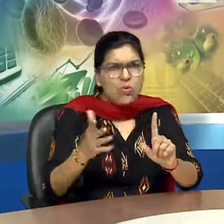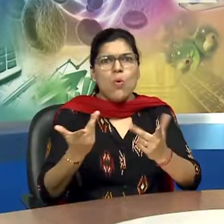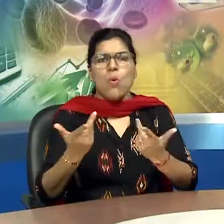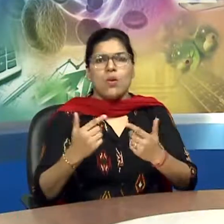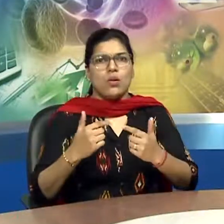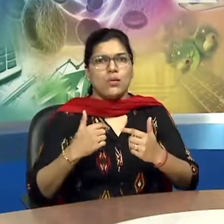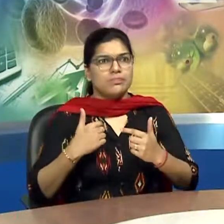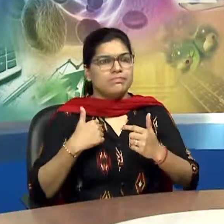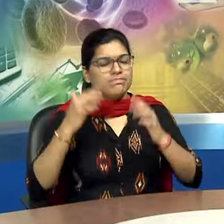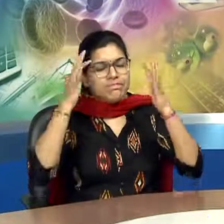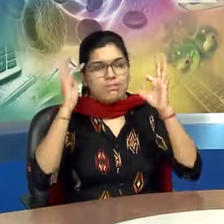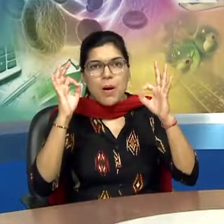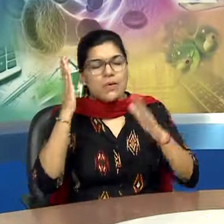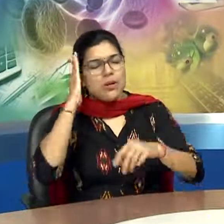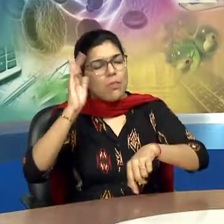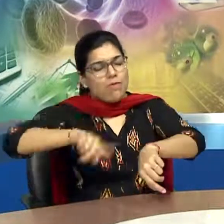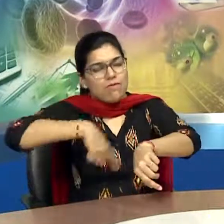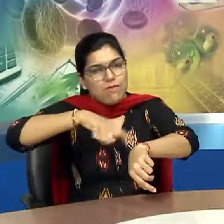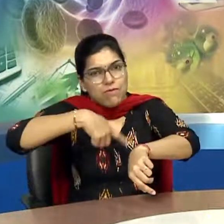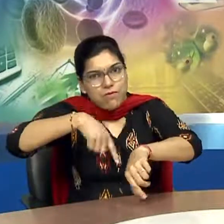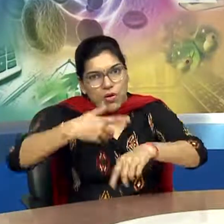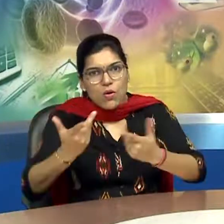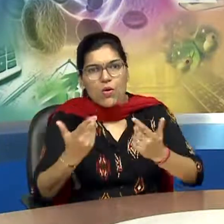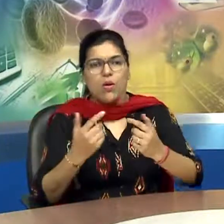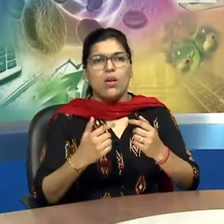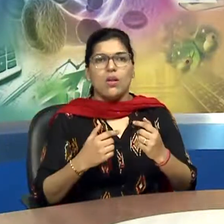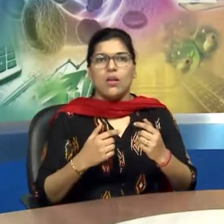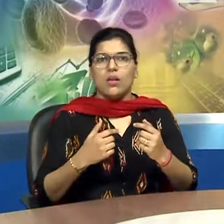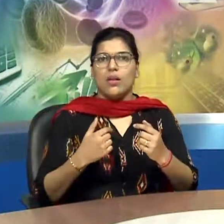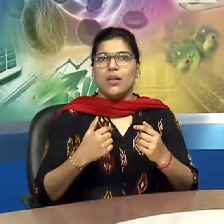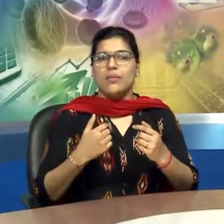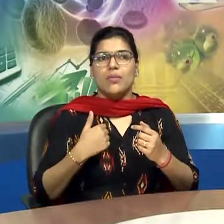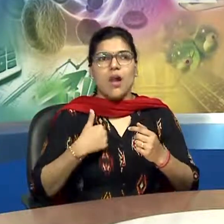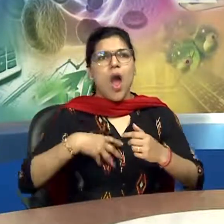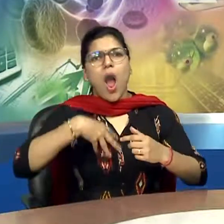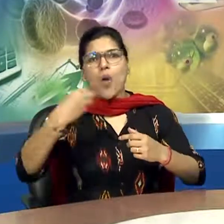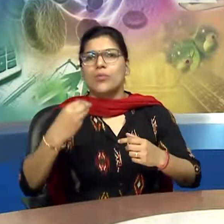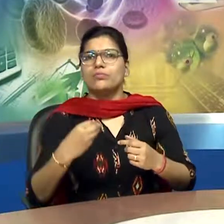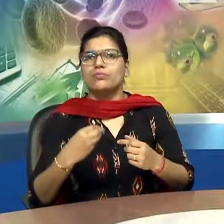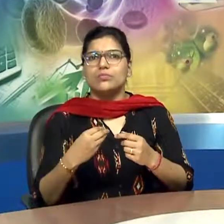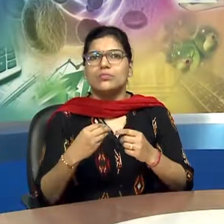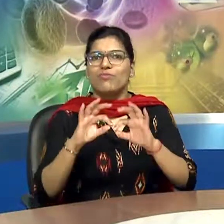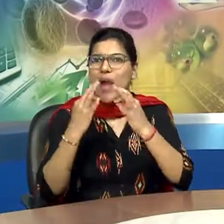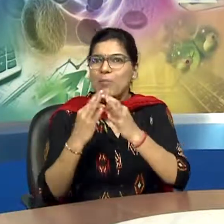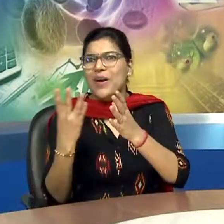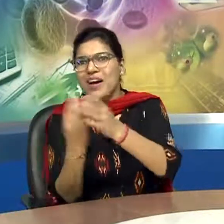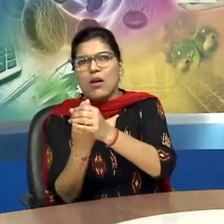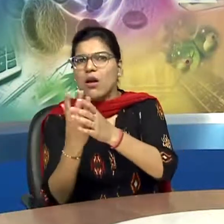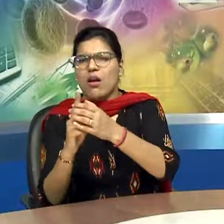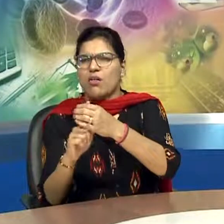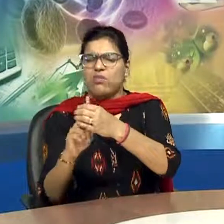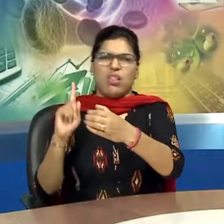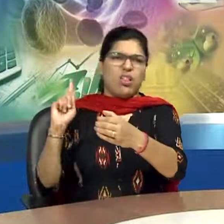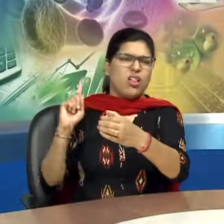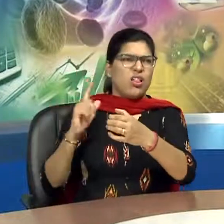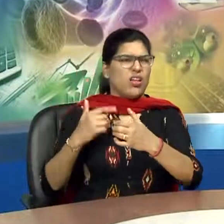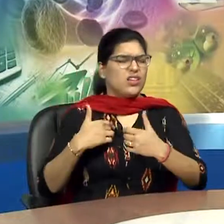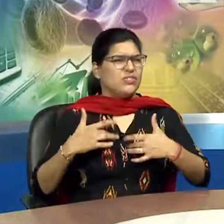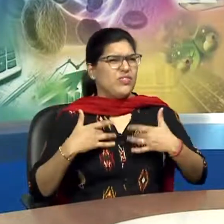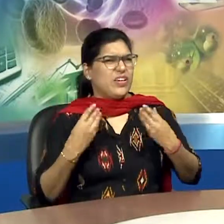healthy, person is abused, then the person may need a therapy.